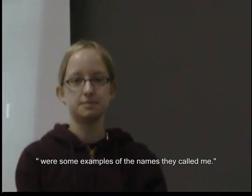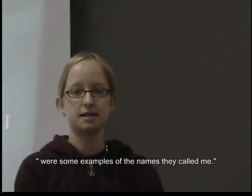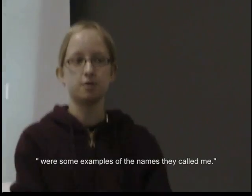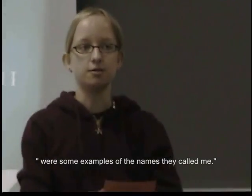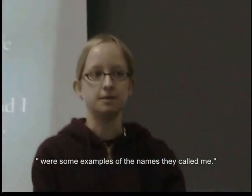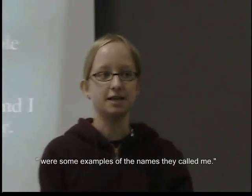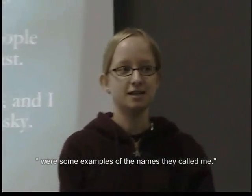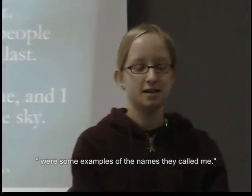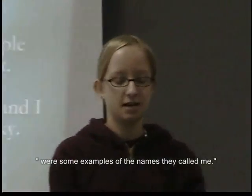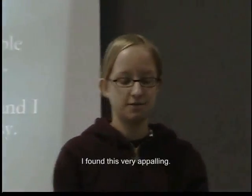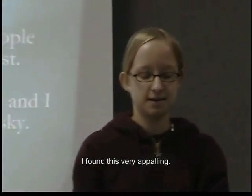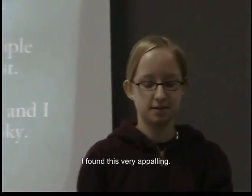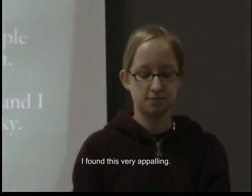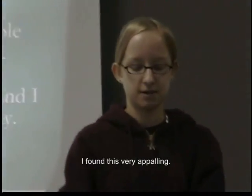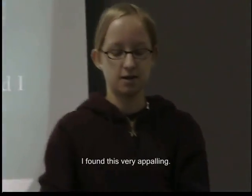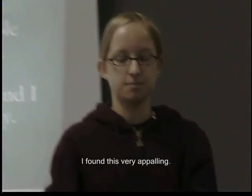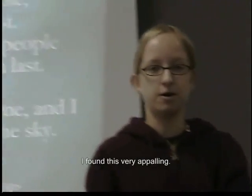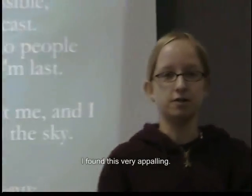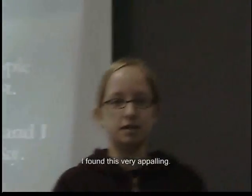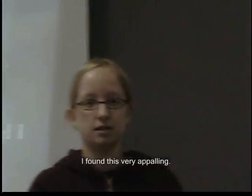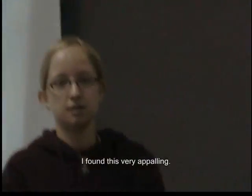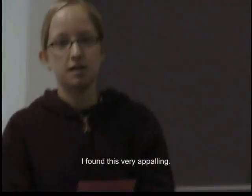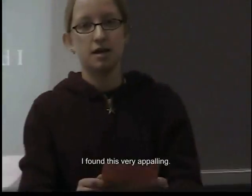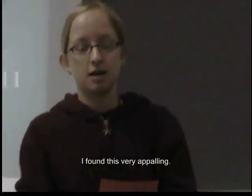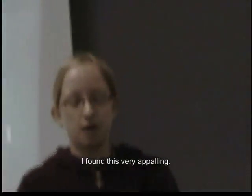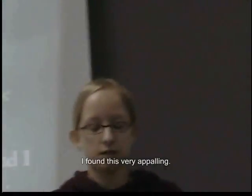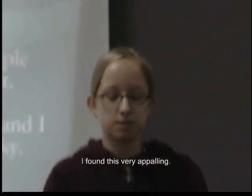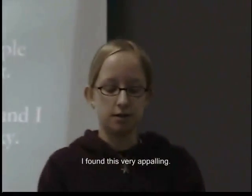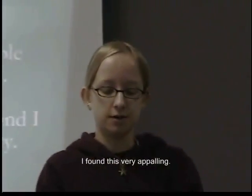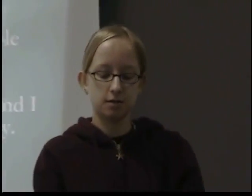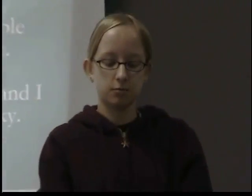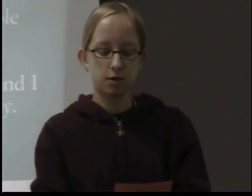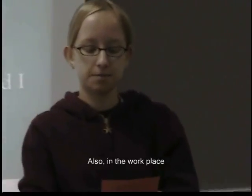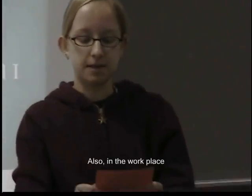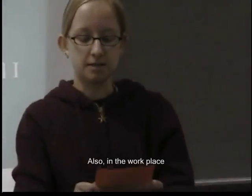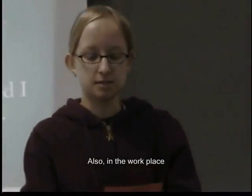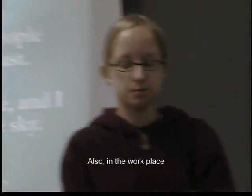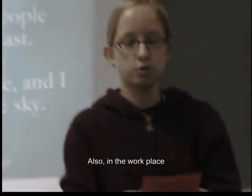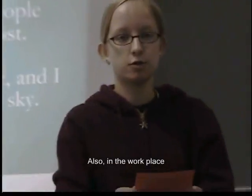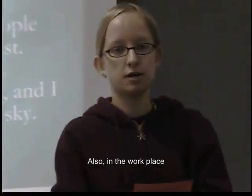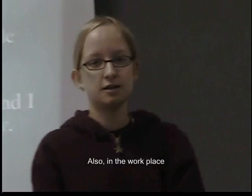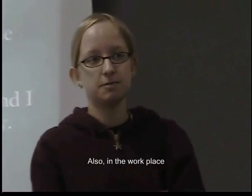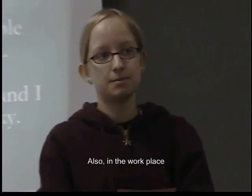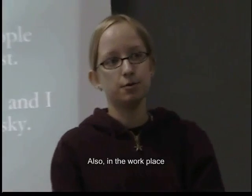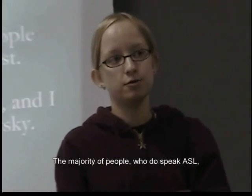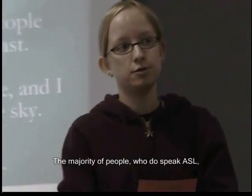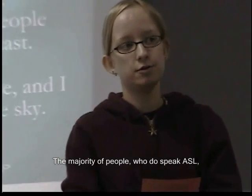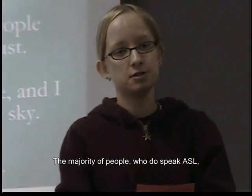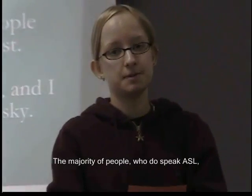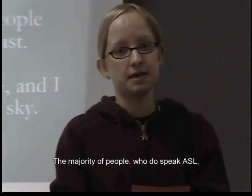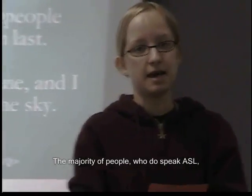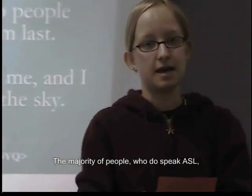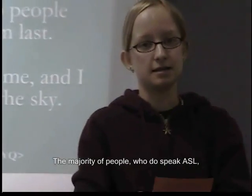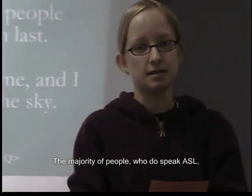they called me. I found this very appalling. Also, in the workplace, the majority of people who do speak